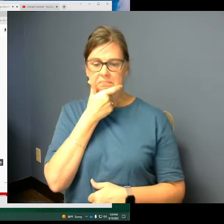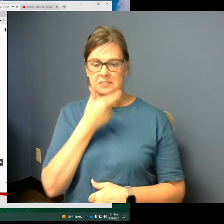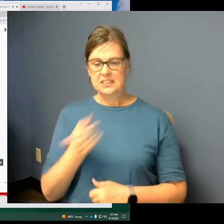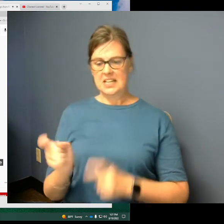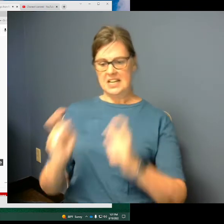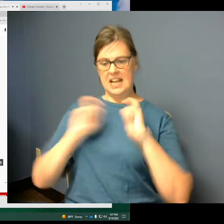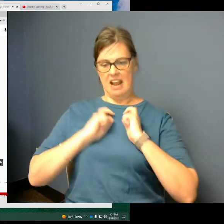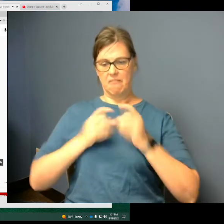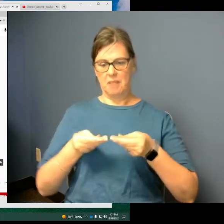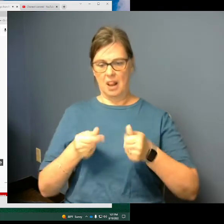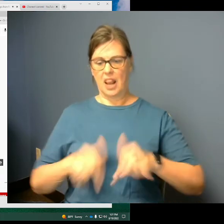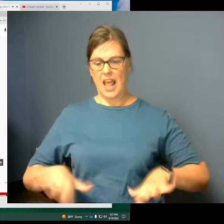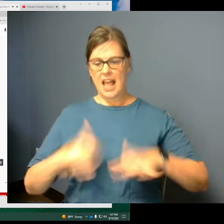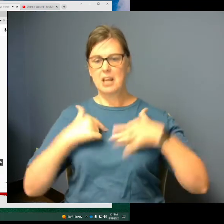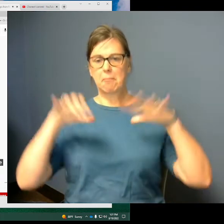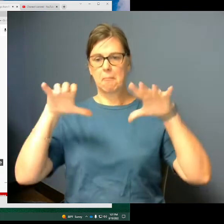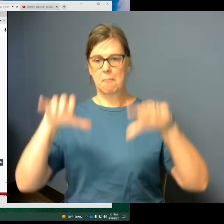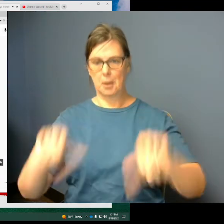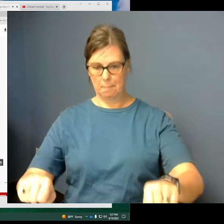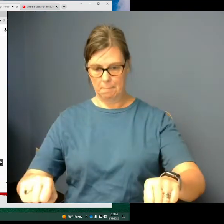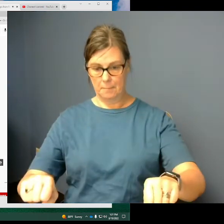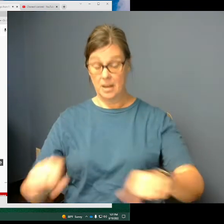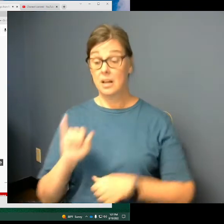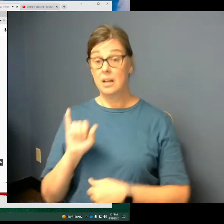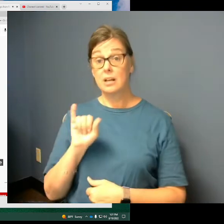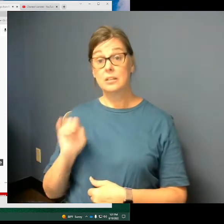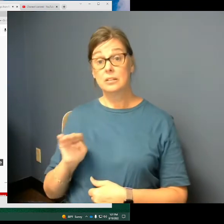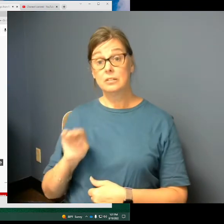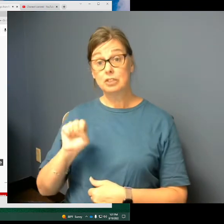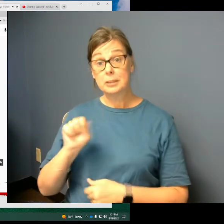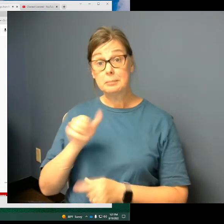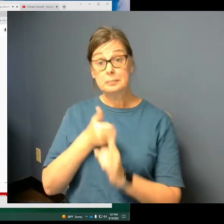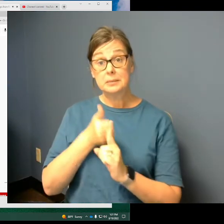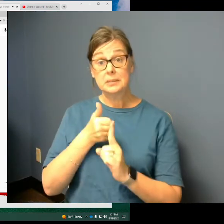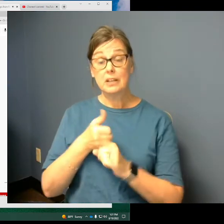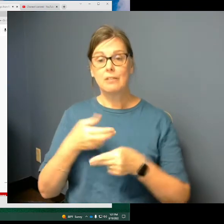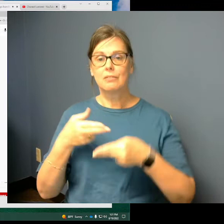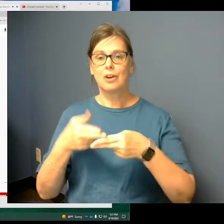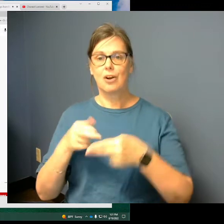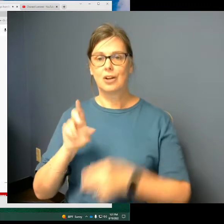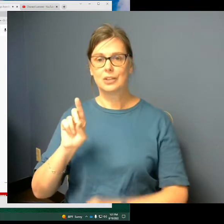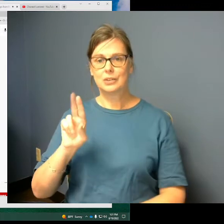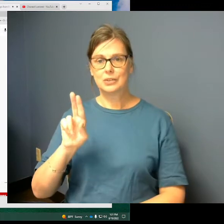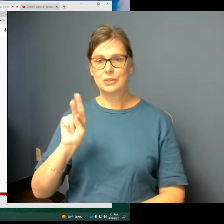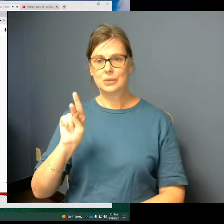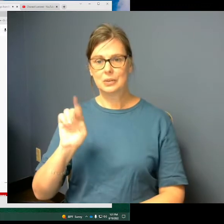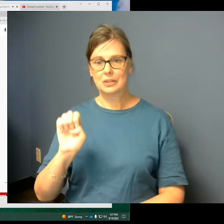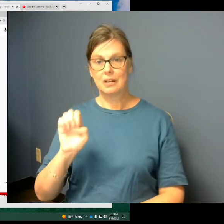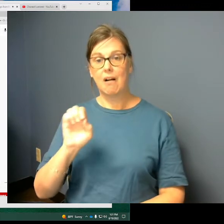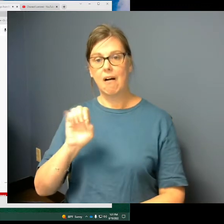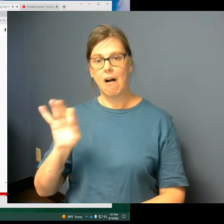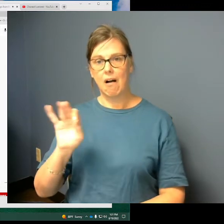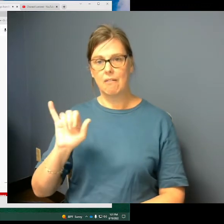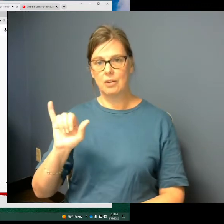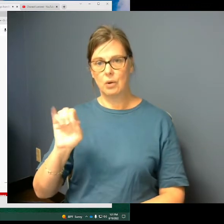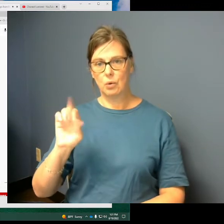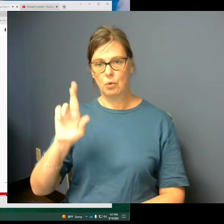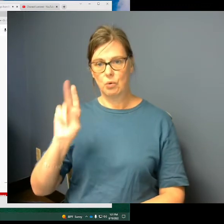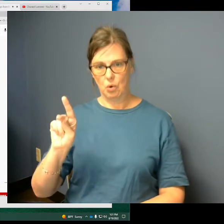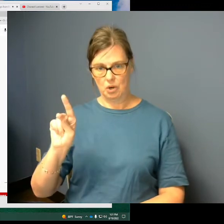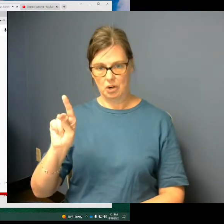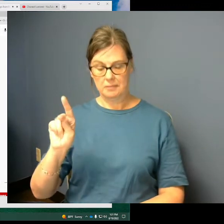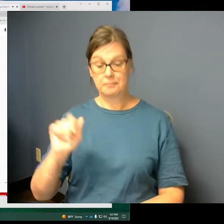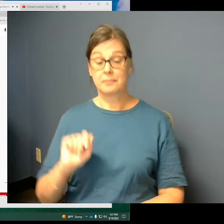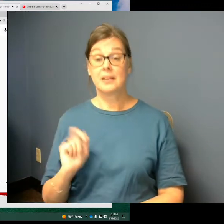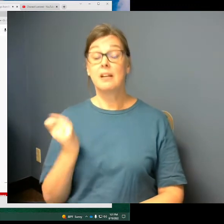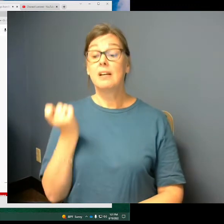James, whose title is Duke of York, you can kind of see where this is going. He takes